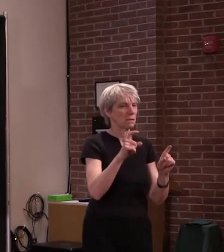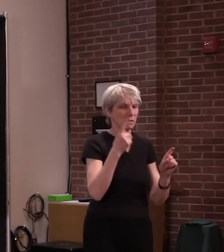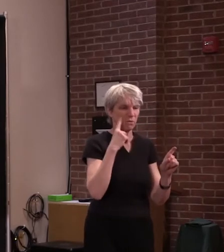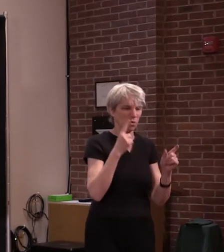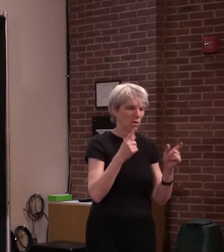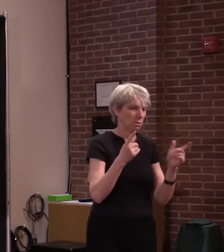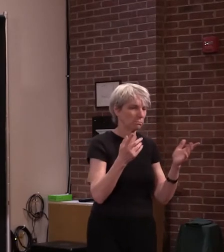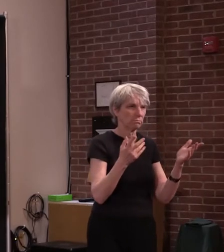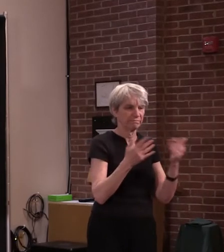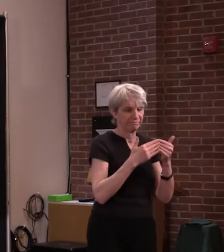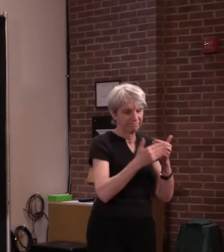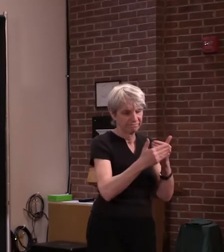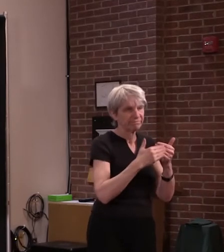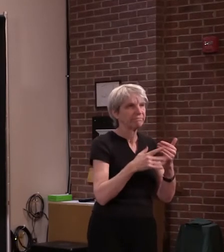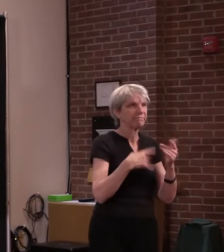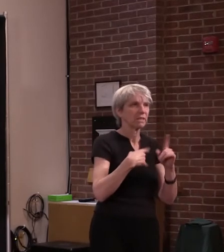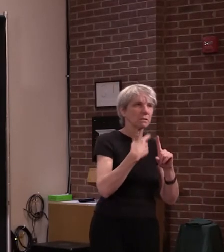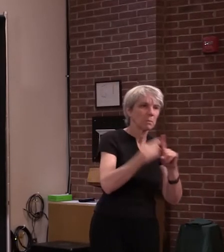next few weeks. But